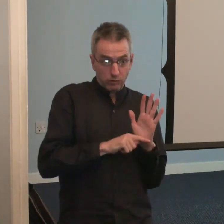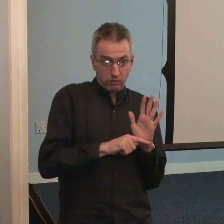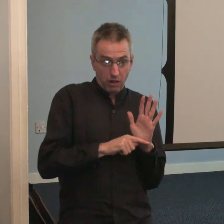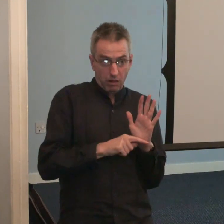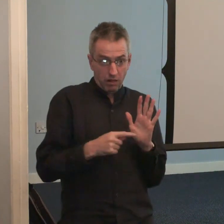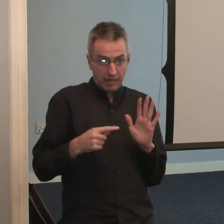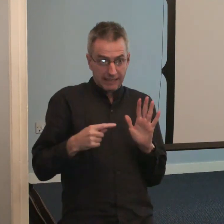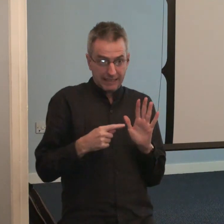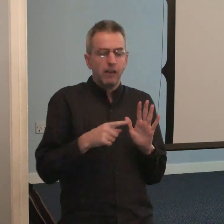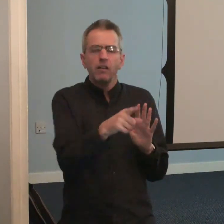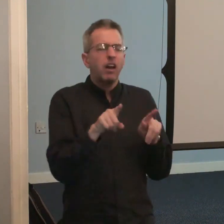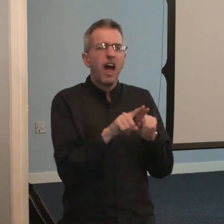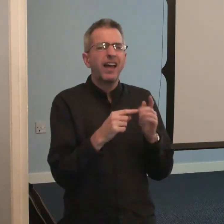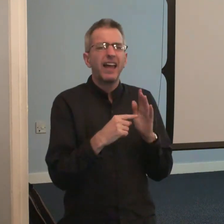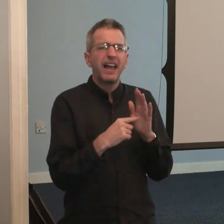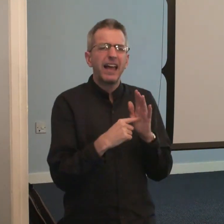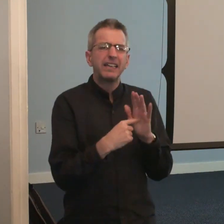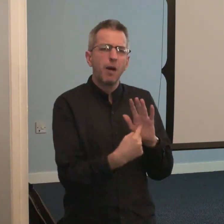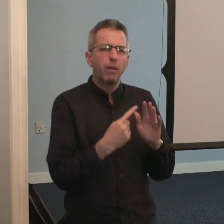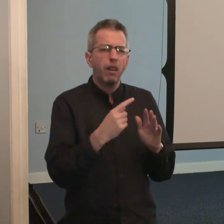You mean an ethics council?